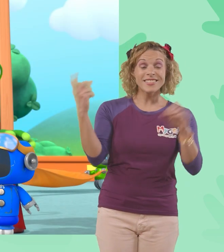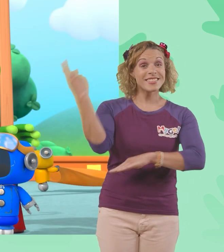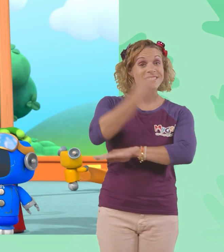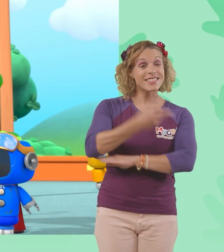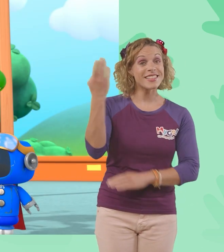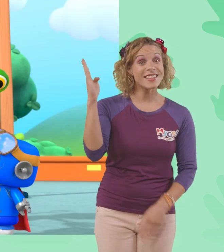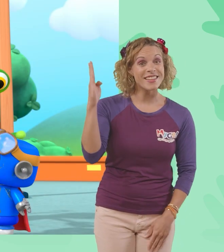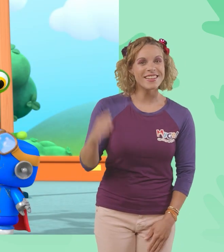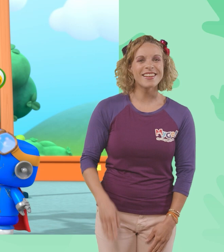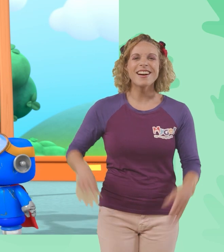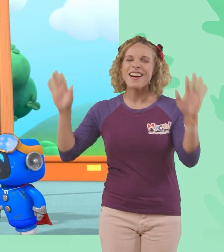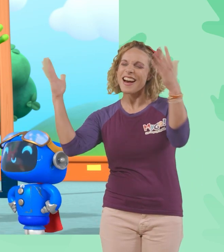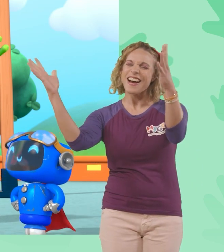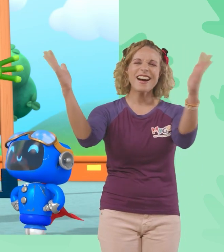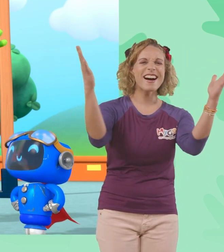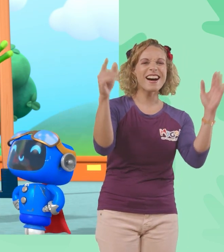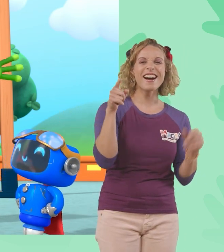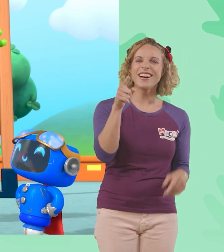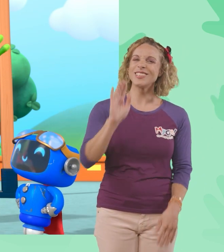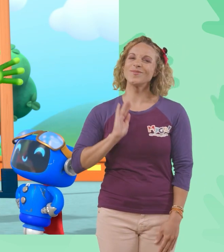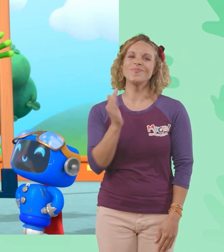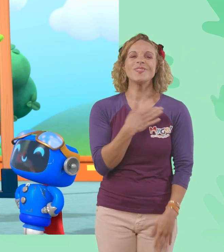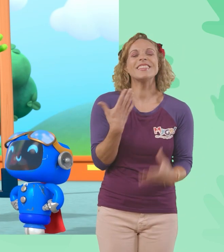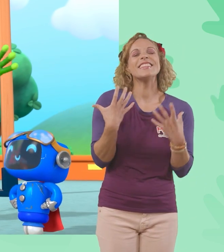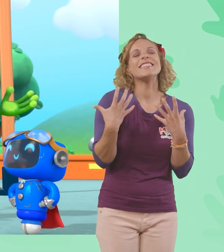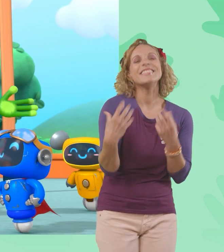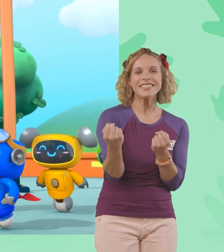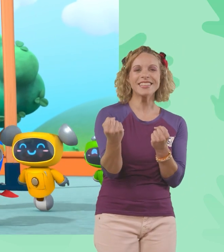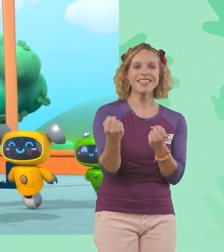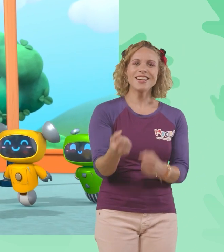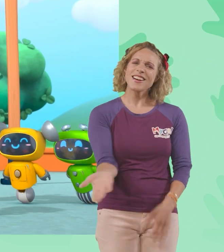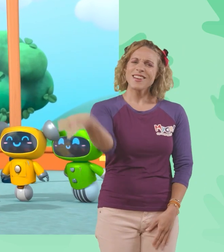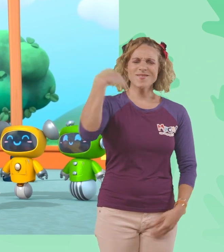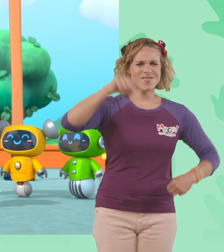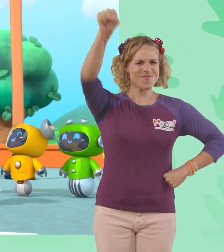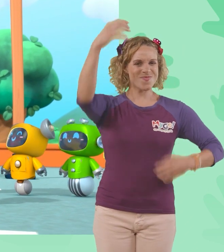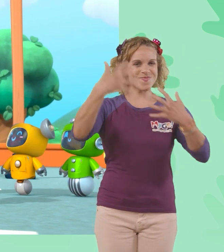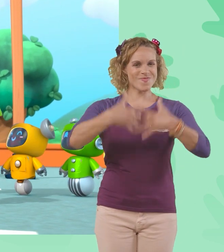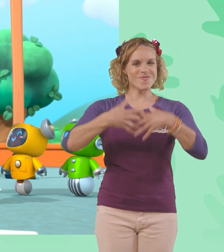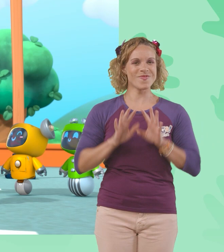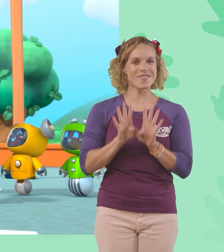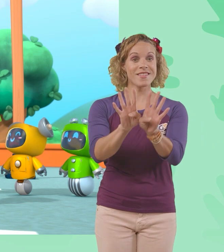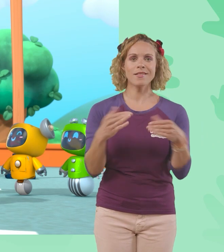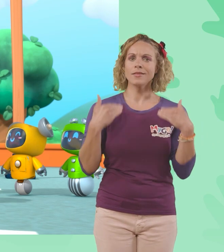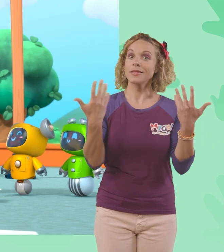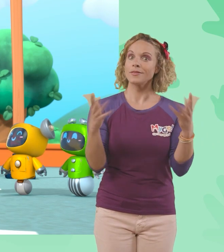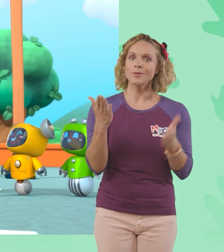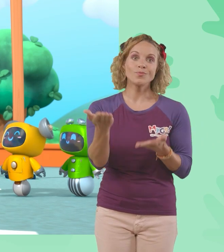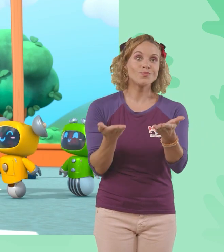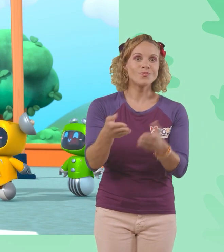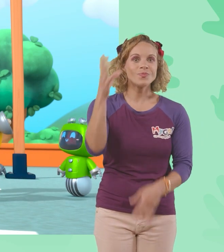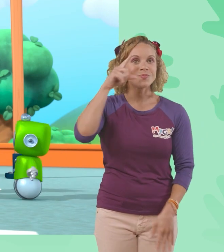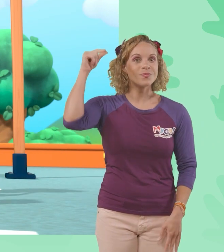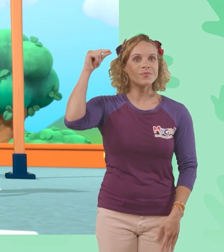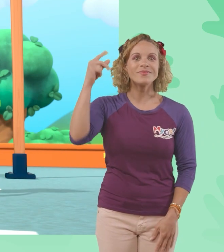You saved the day, Blue! Hooray for our hero! Come on, Super Mechanical. Let's finish Fiona's